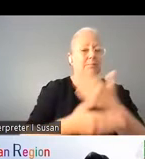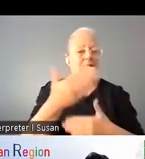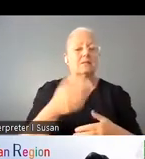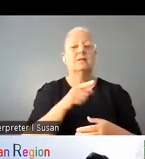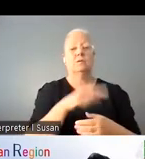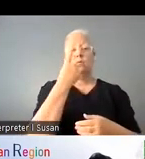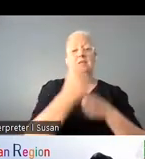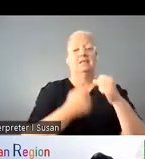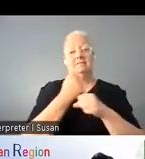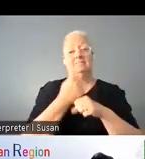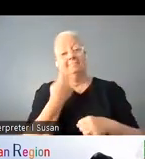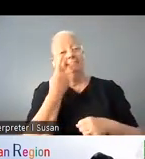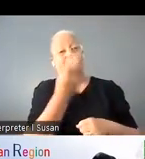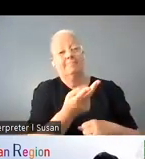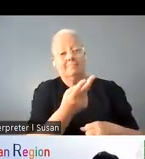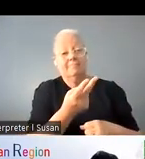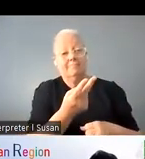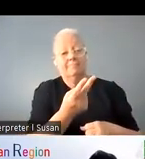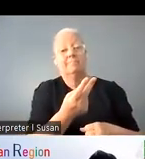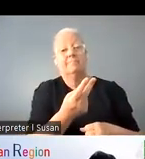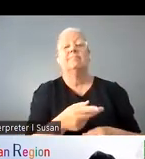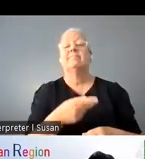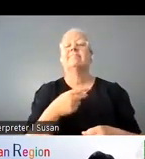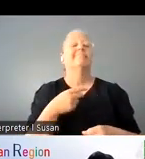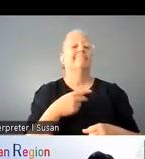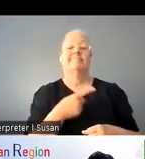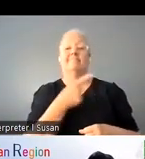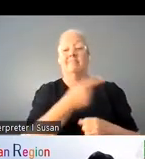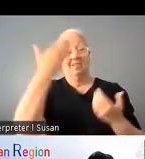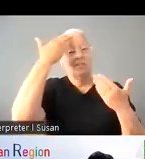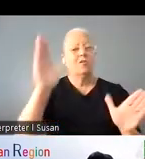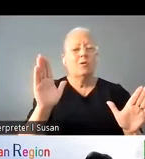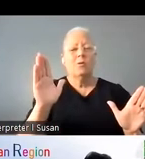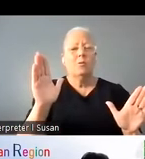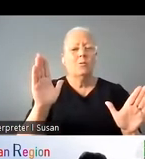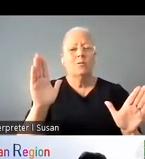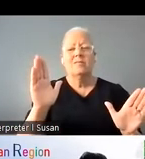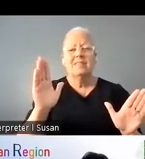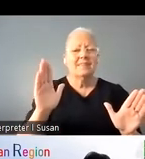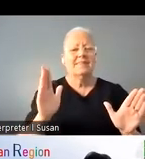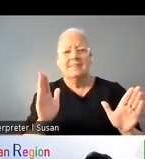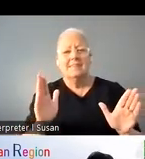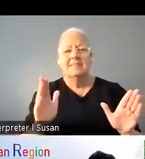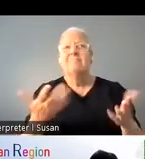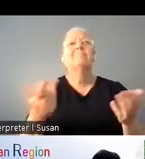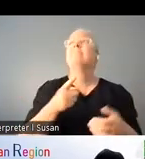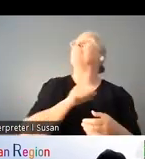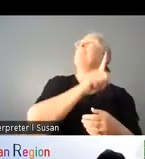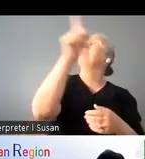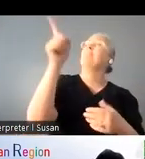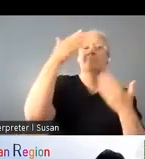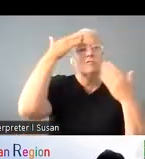and she doesn't really know anything about what really happened in the world, such as a pandemic